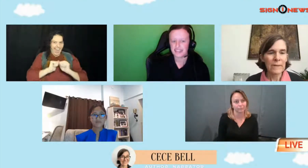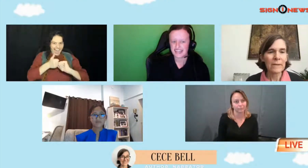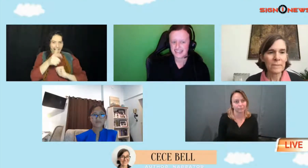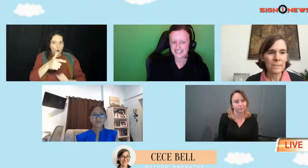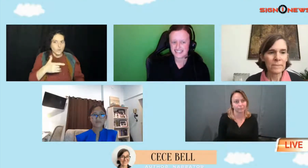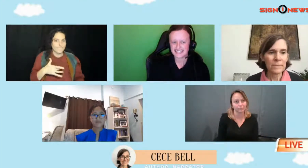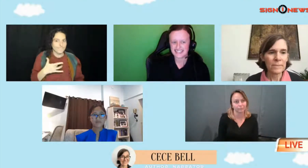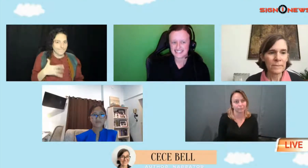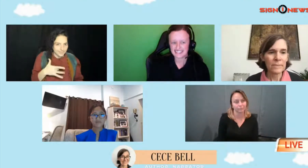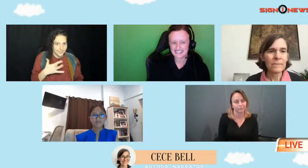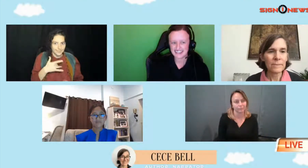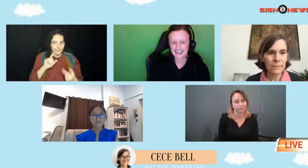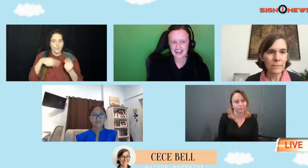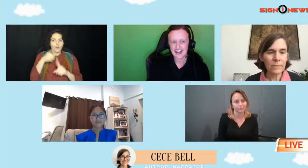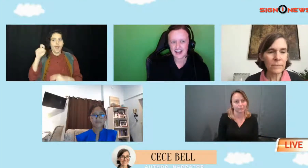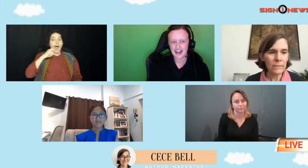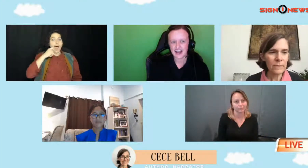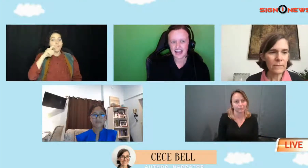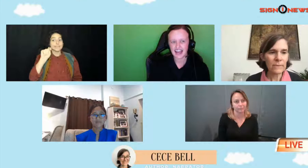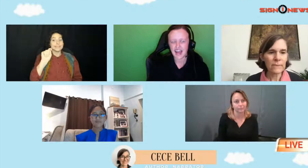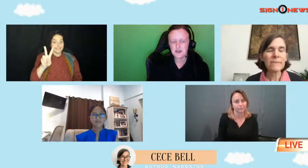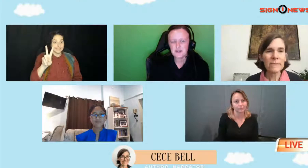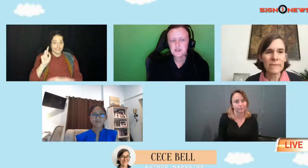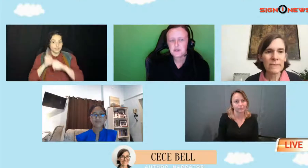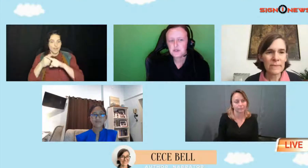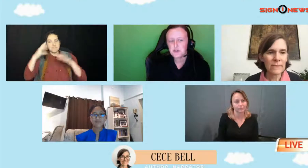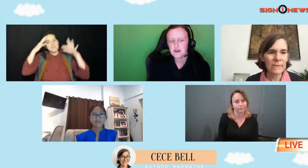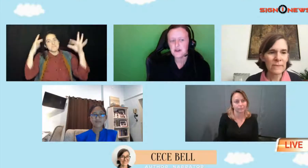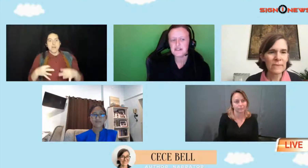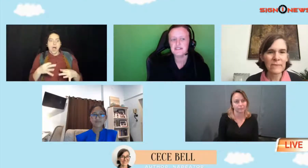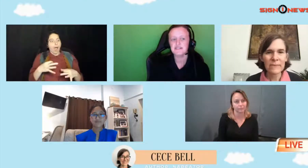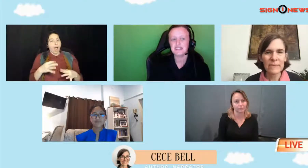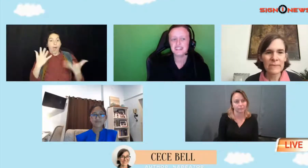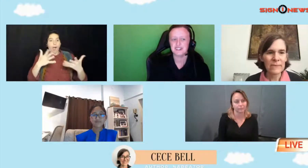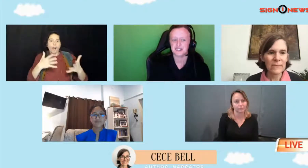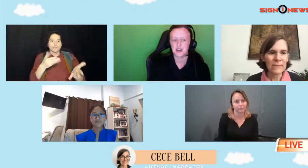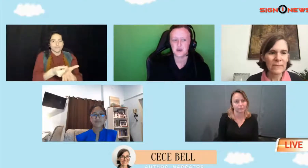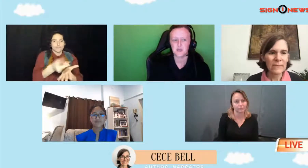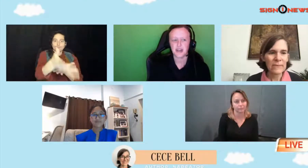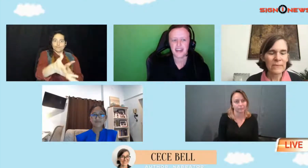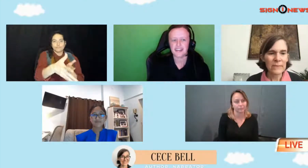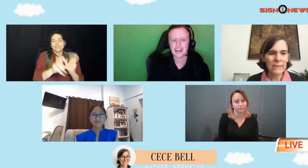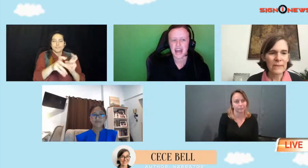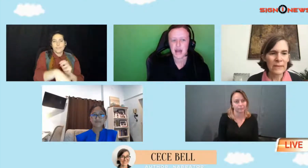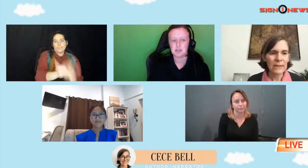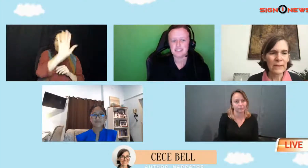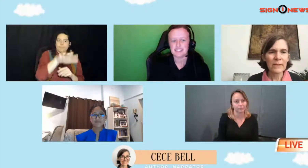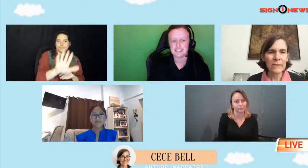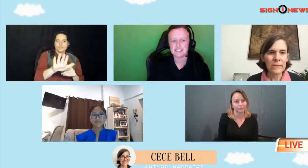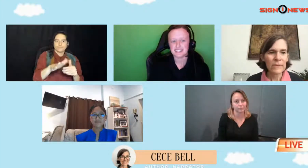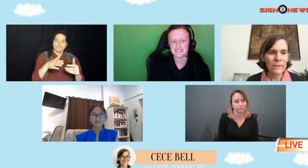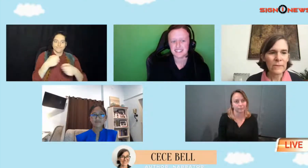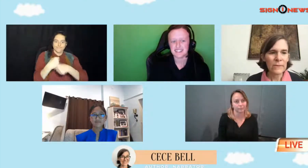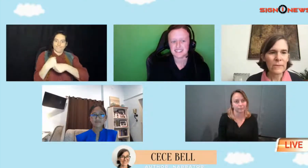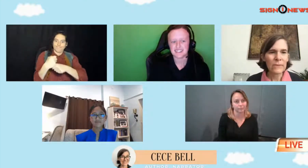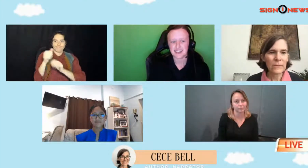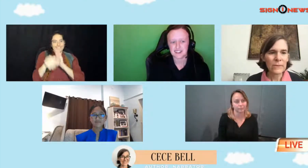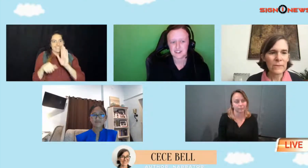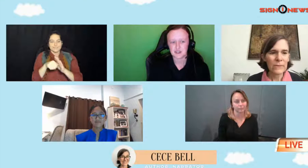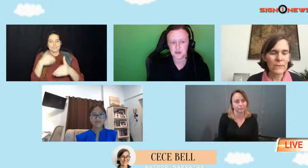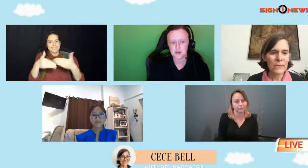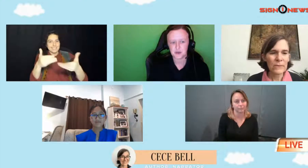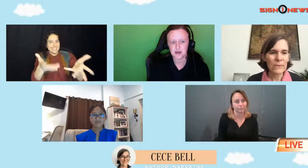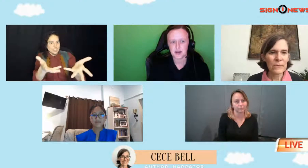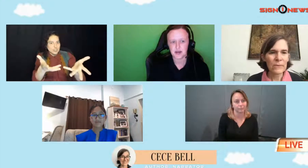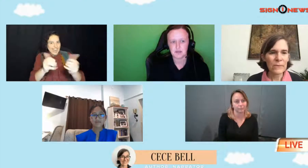more thing, Cece, how did you feel when Apple TV